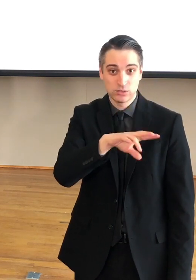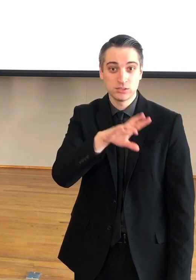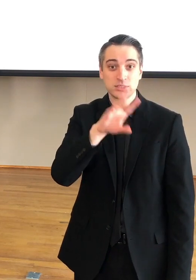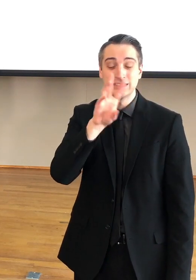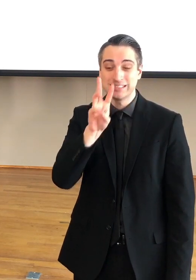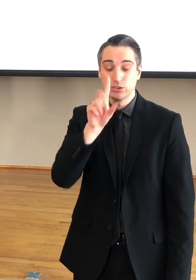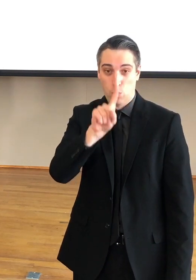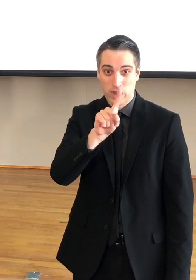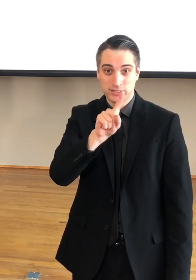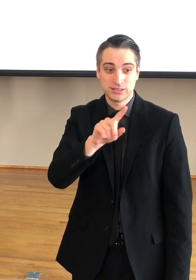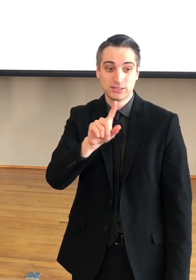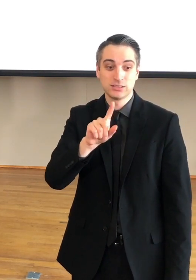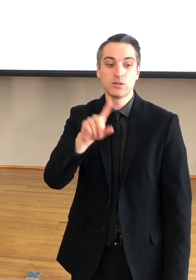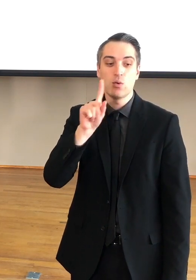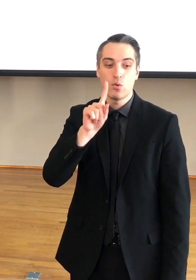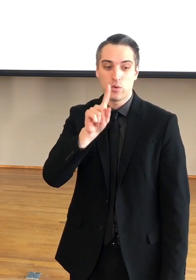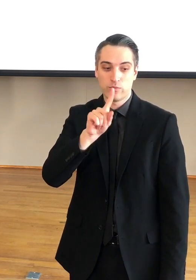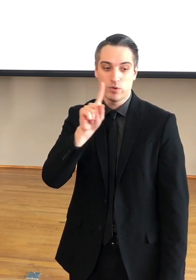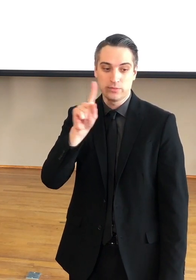767-6111.